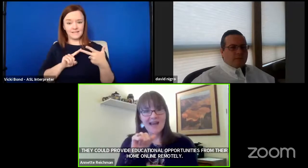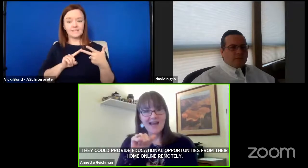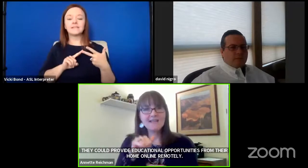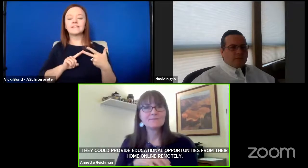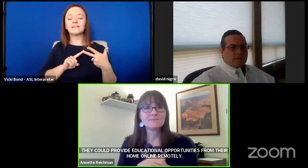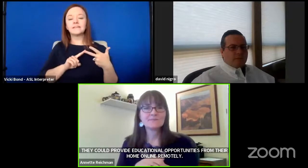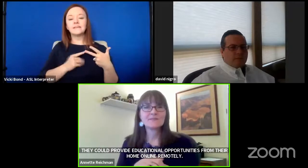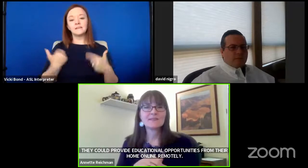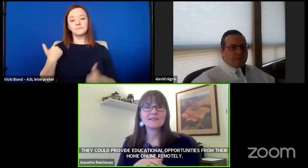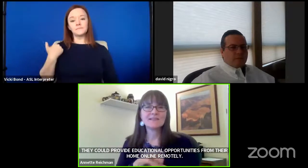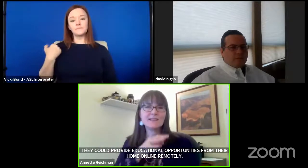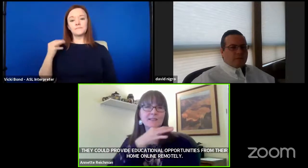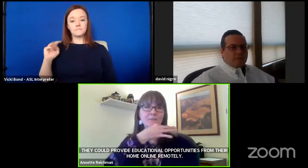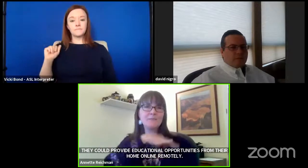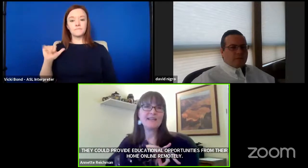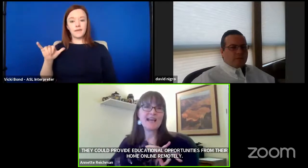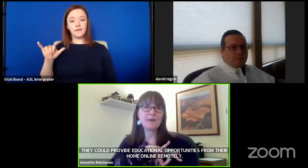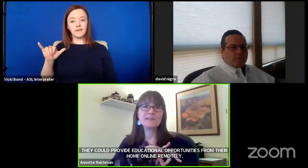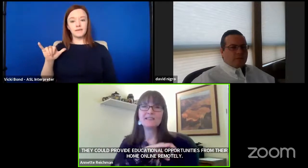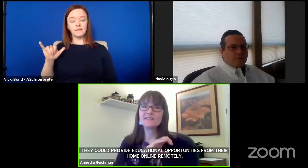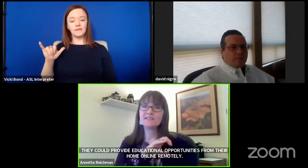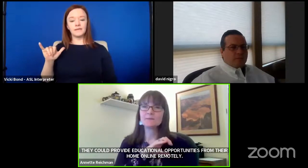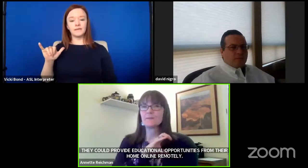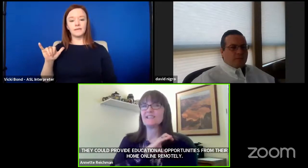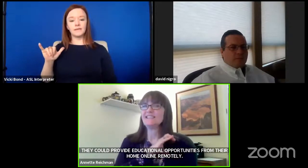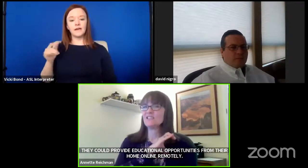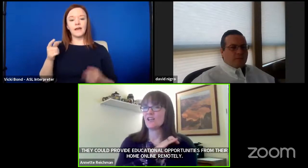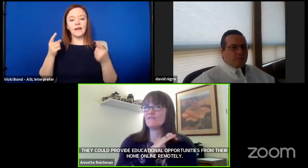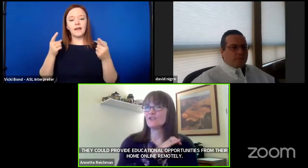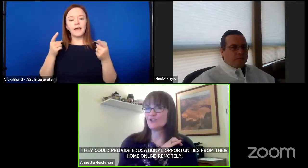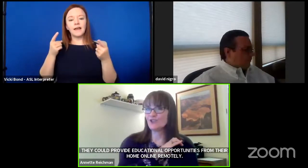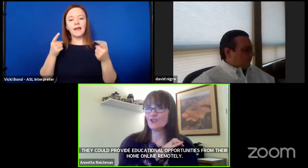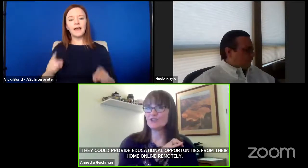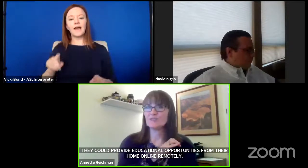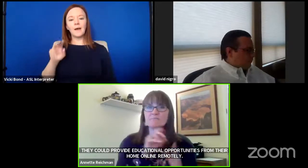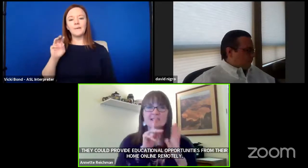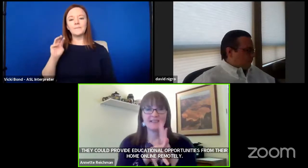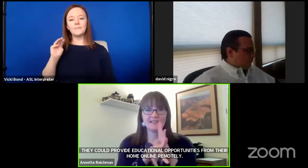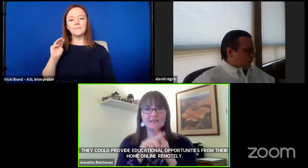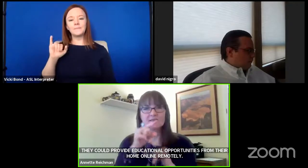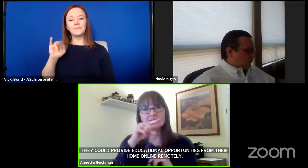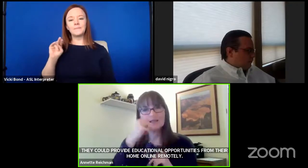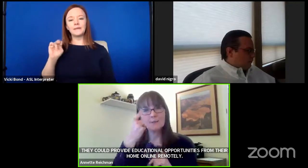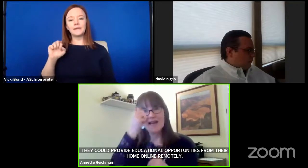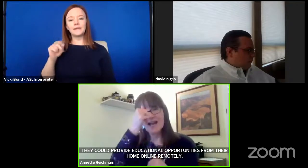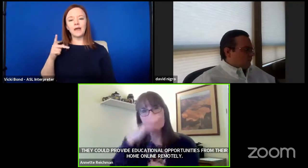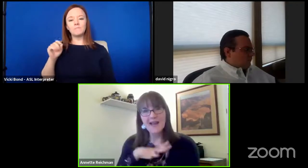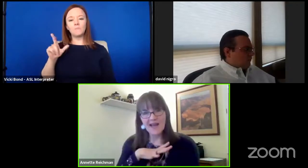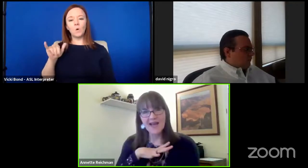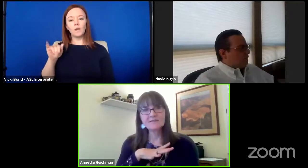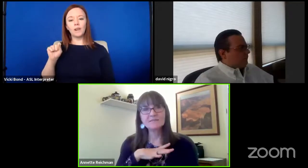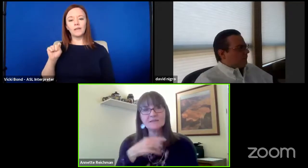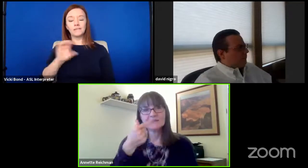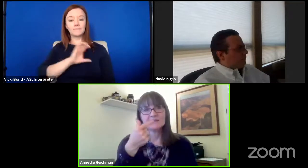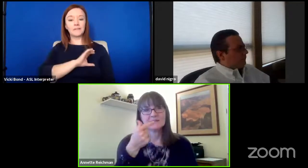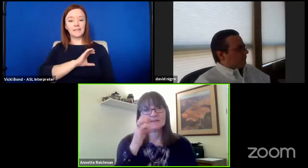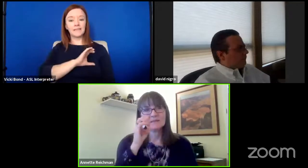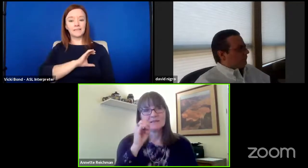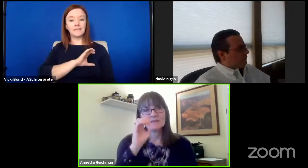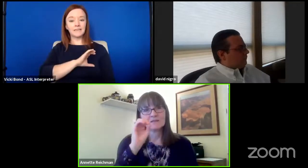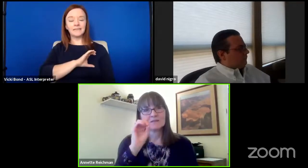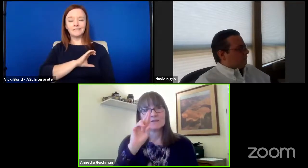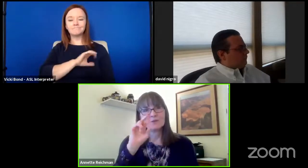last May, the Minneapolis police officers killed a Black man,